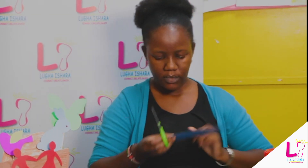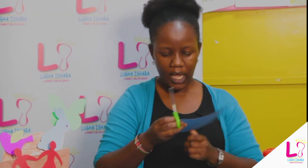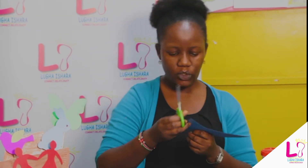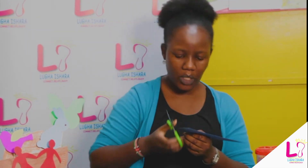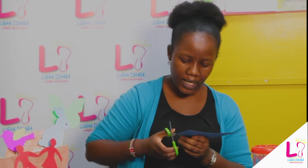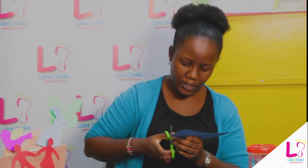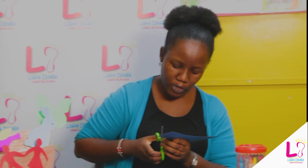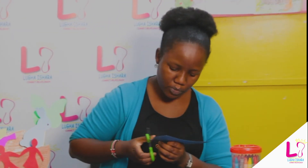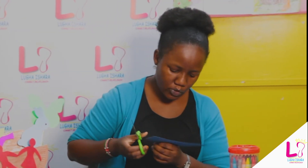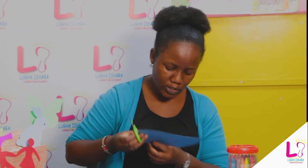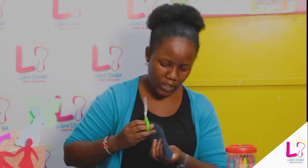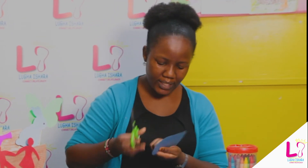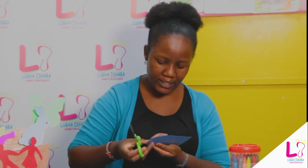as quickly as possible so that you can see.